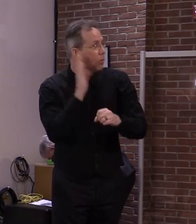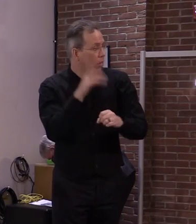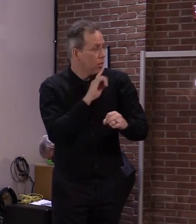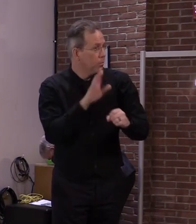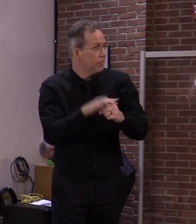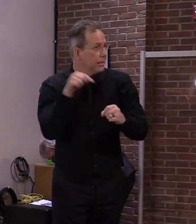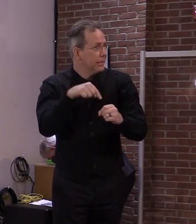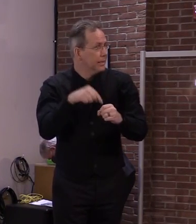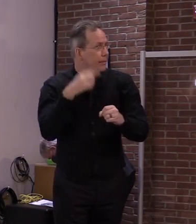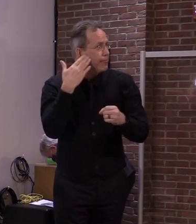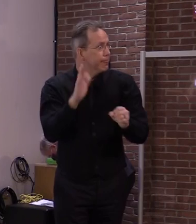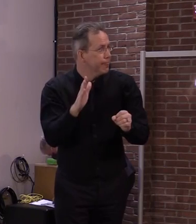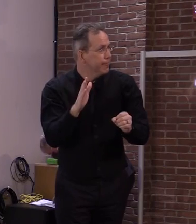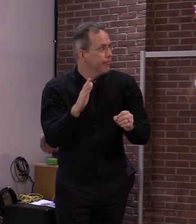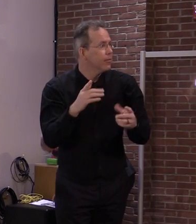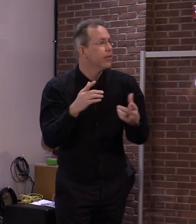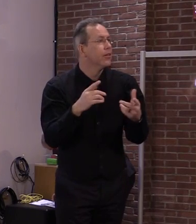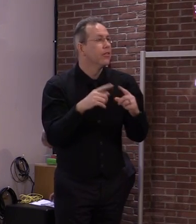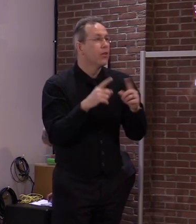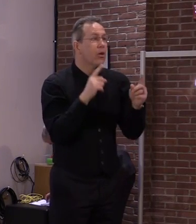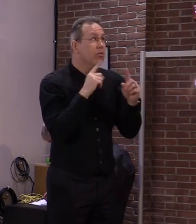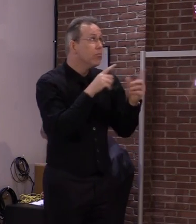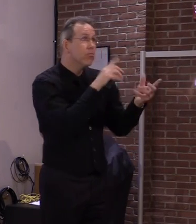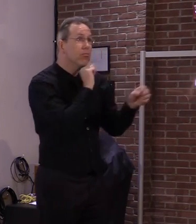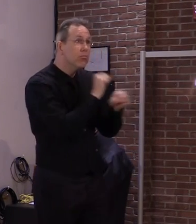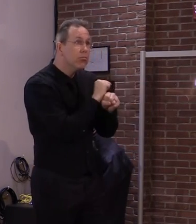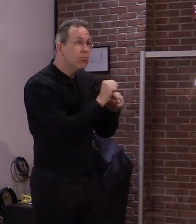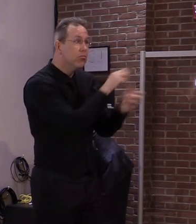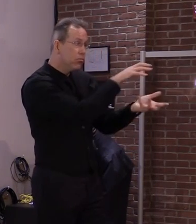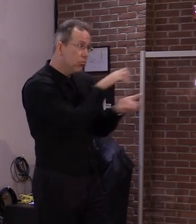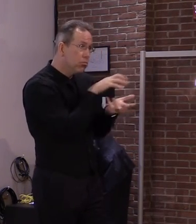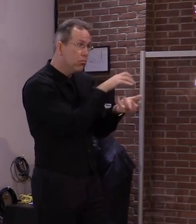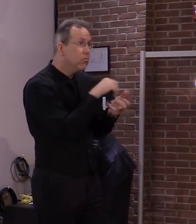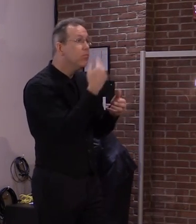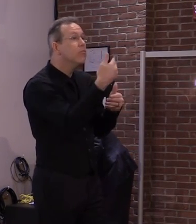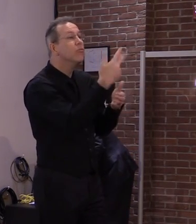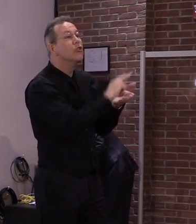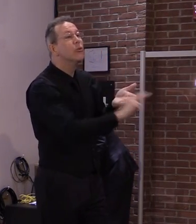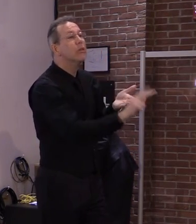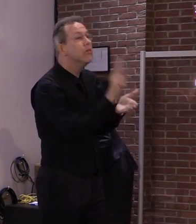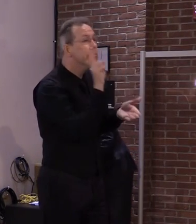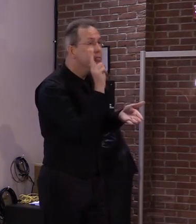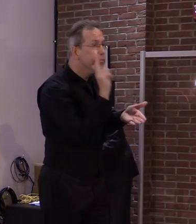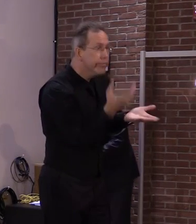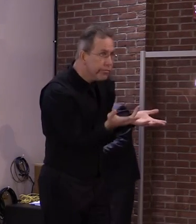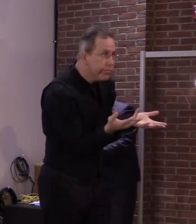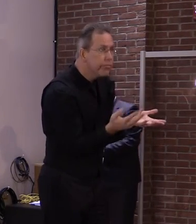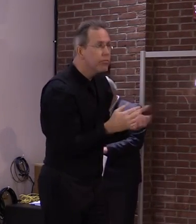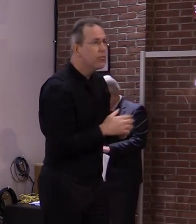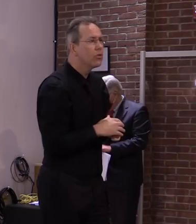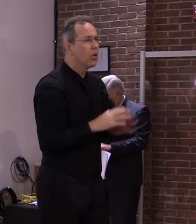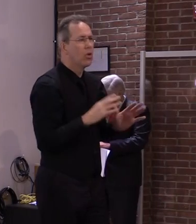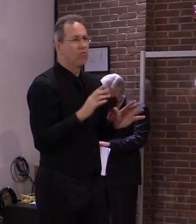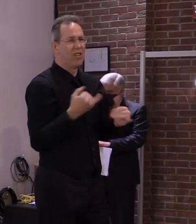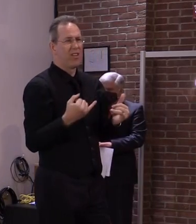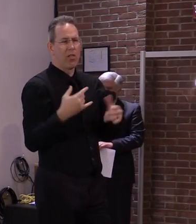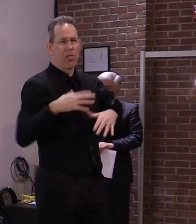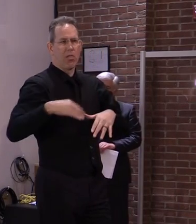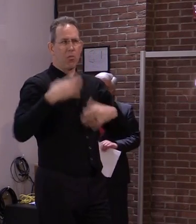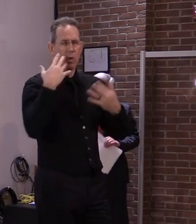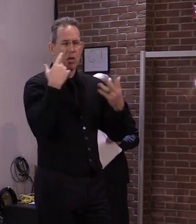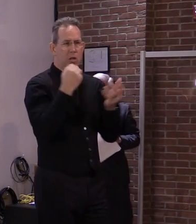steady supply over 3 weeks. They weren't sure whether that could be maintained or not. But they also